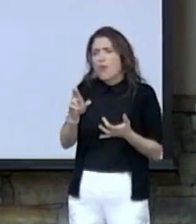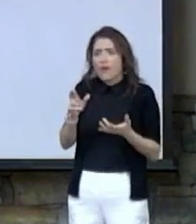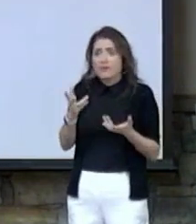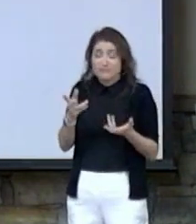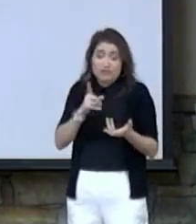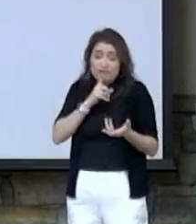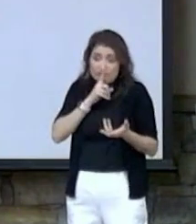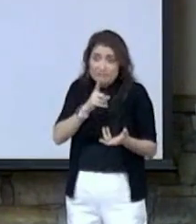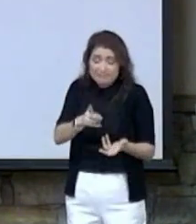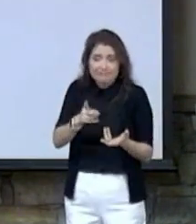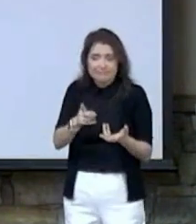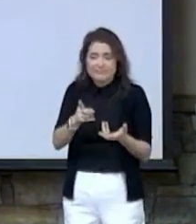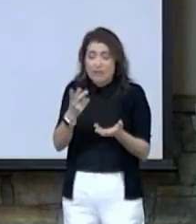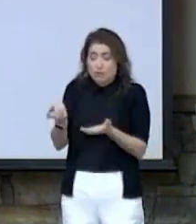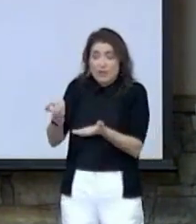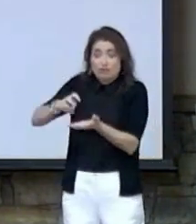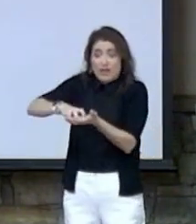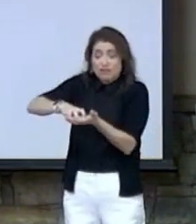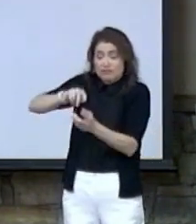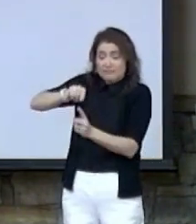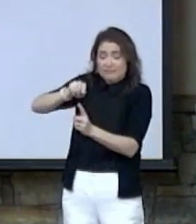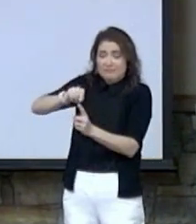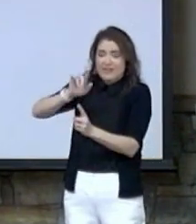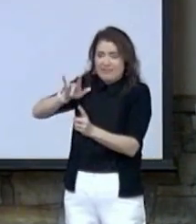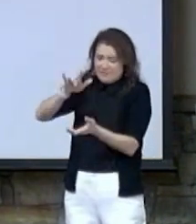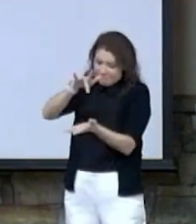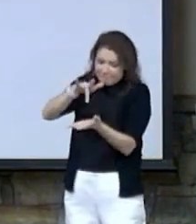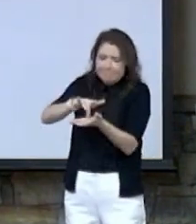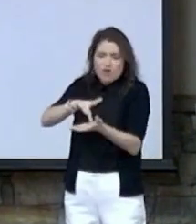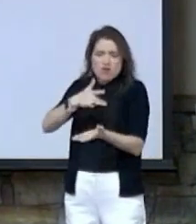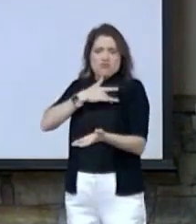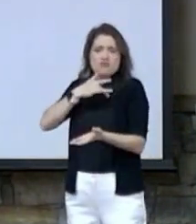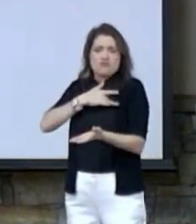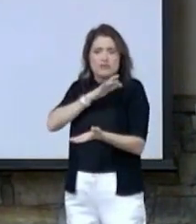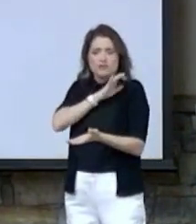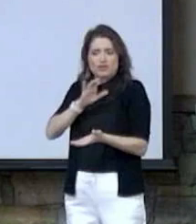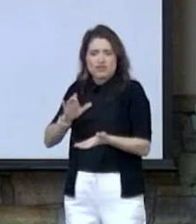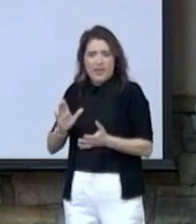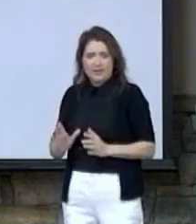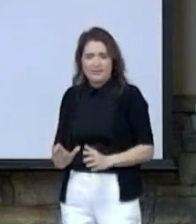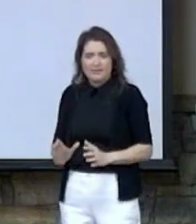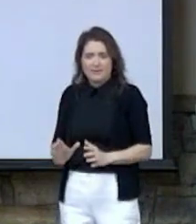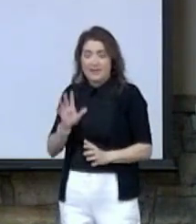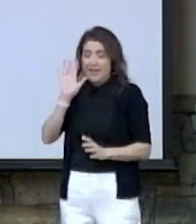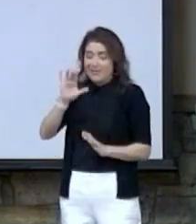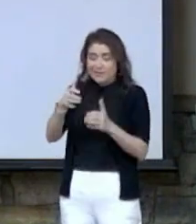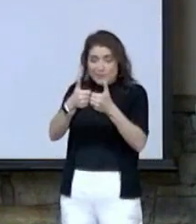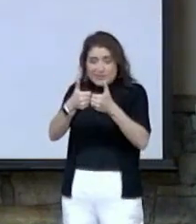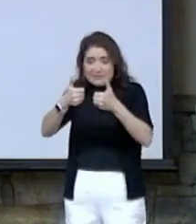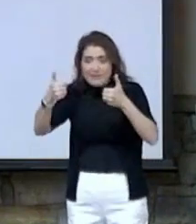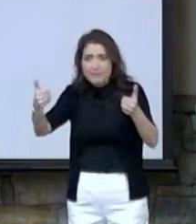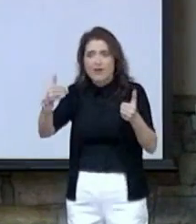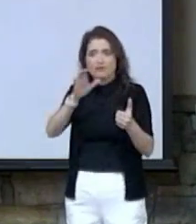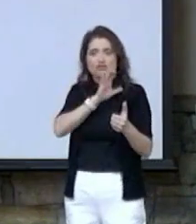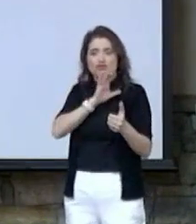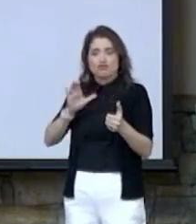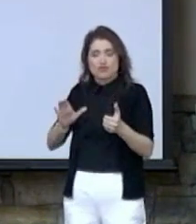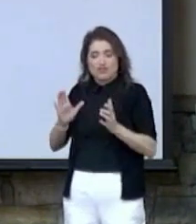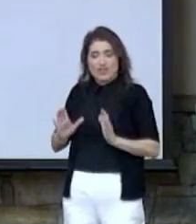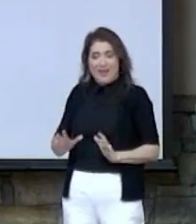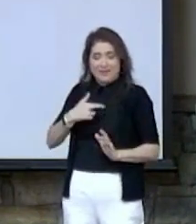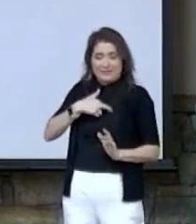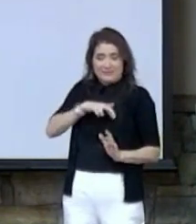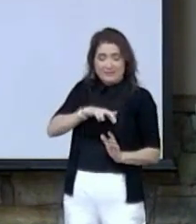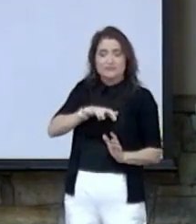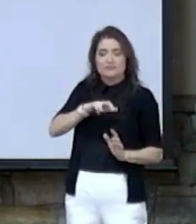literally the resurrection is the heart of Christianity. It is what separates Christianity from